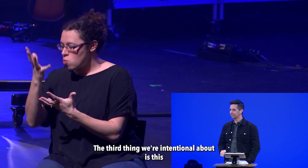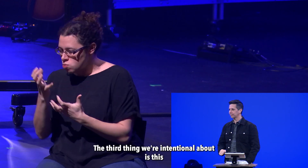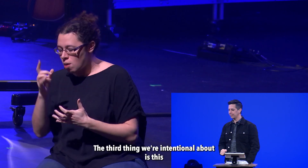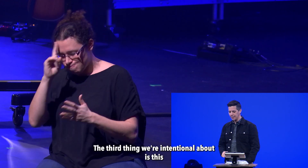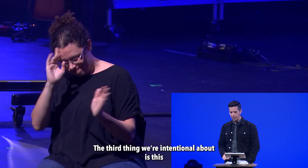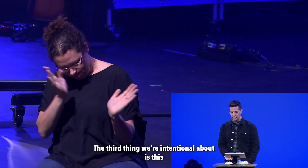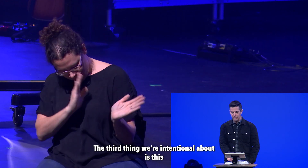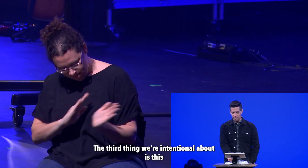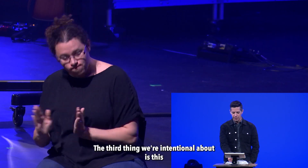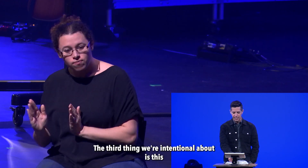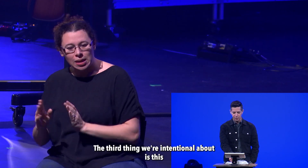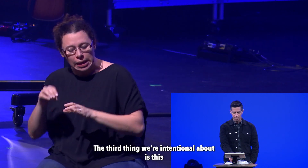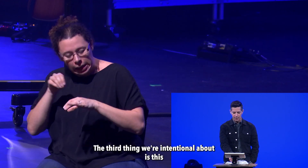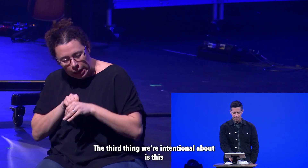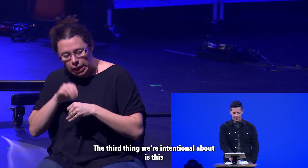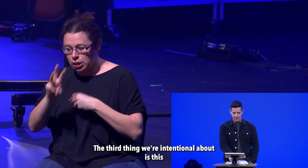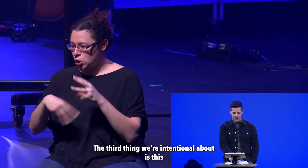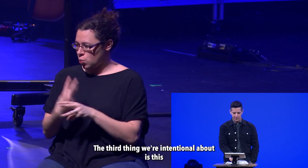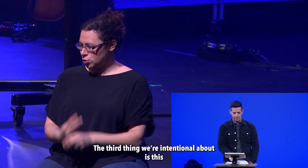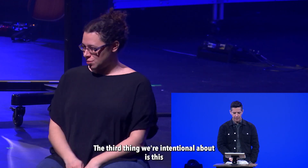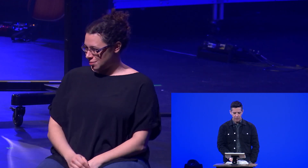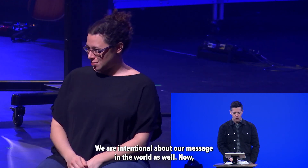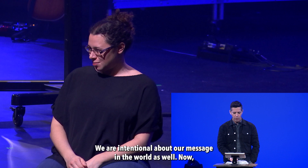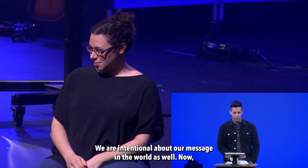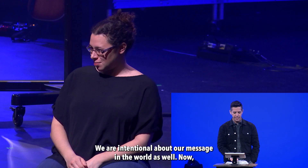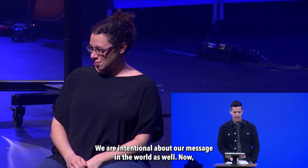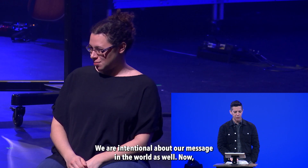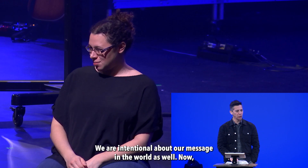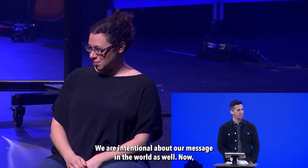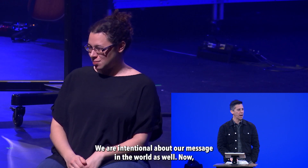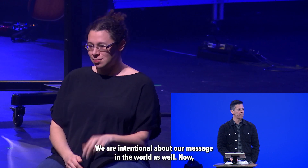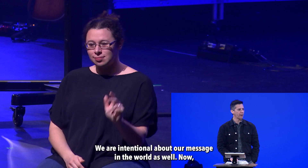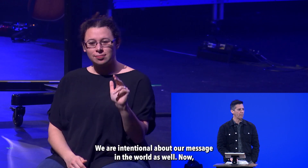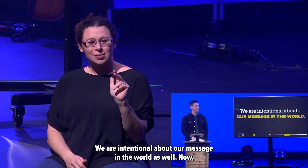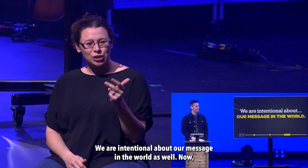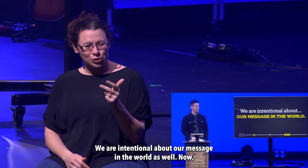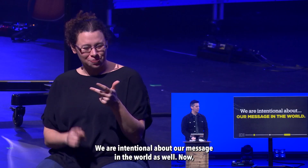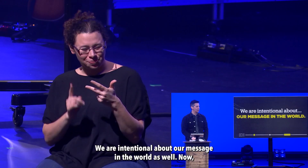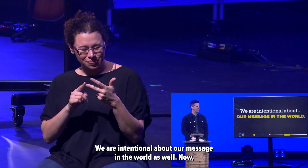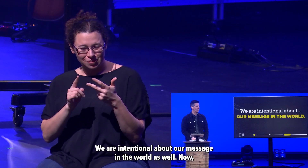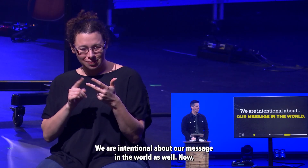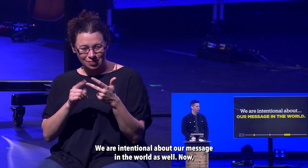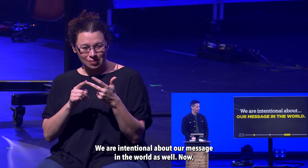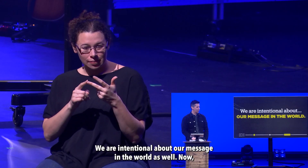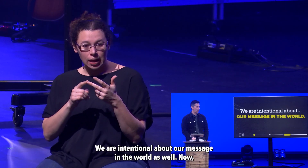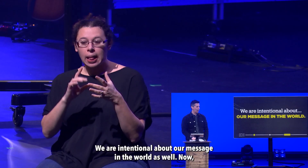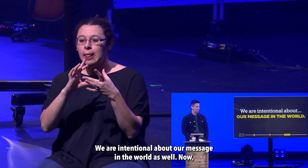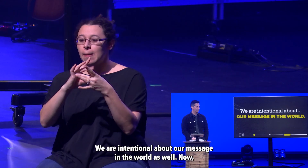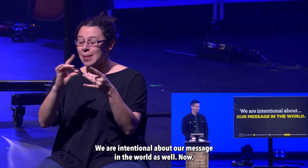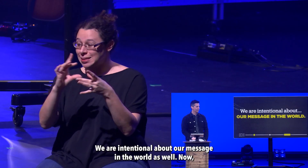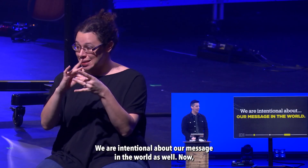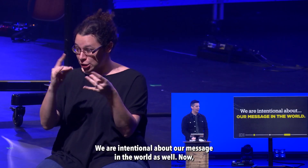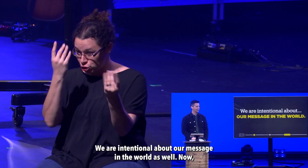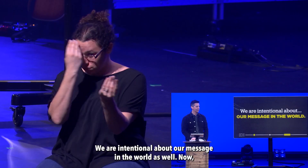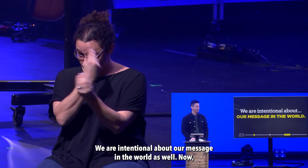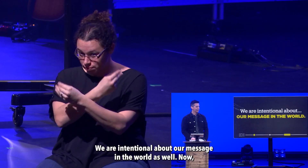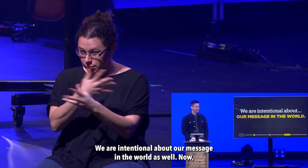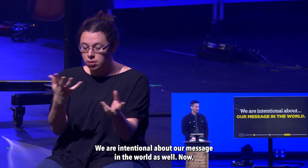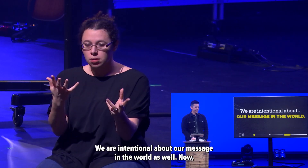world. Third thing we're intentional about is this. We are intentional about our message in the world as well.